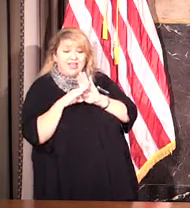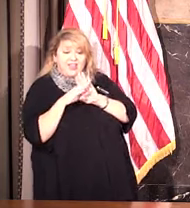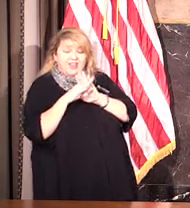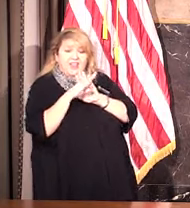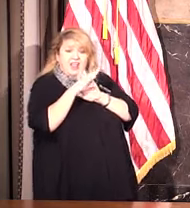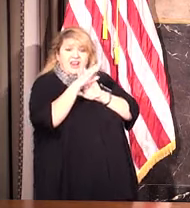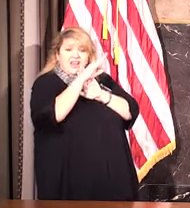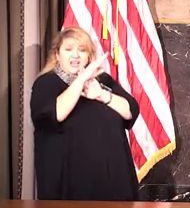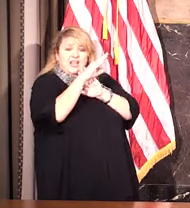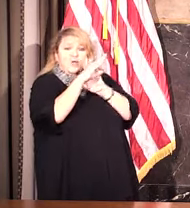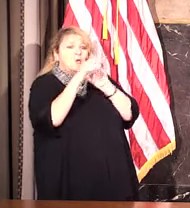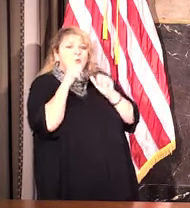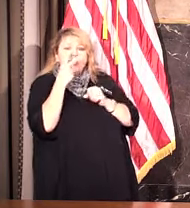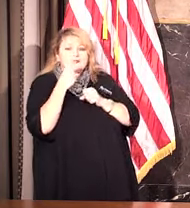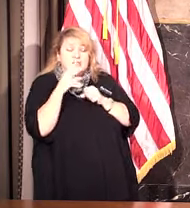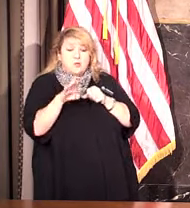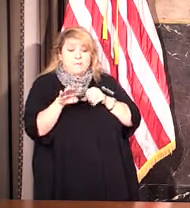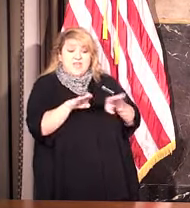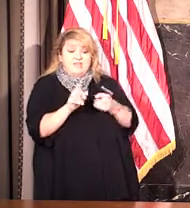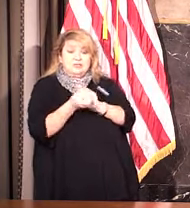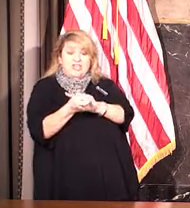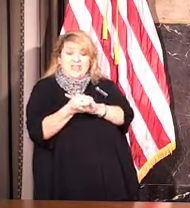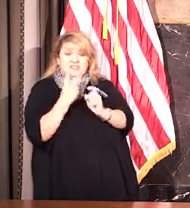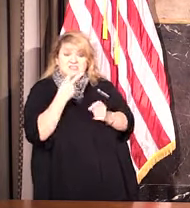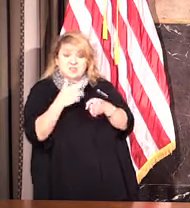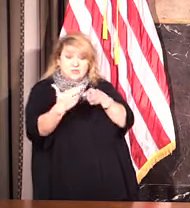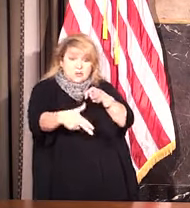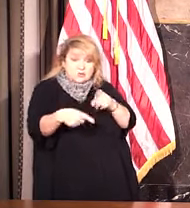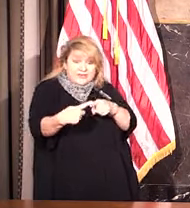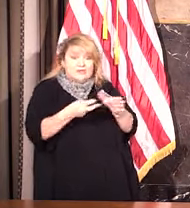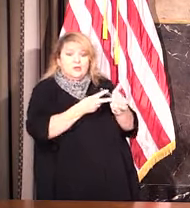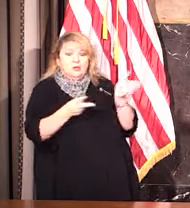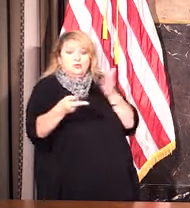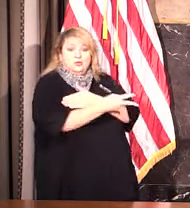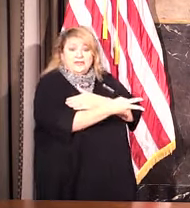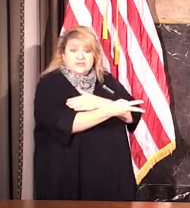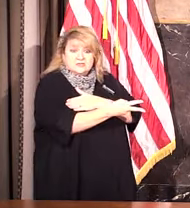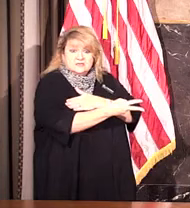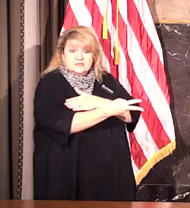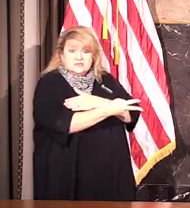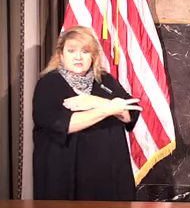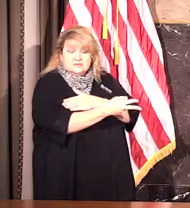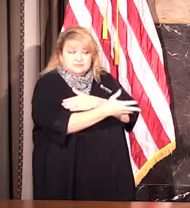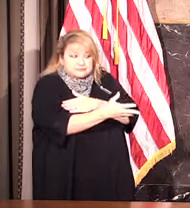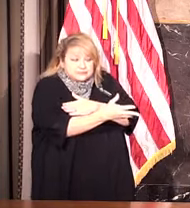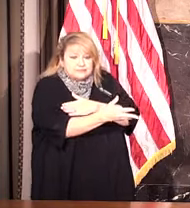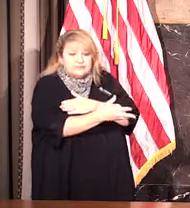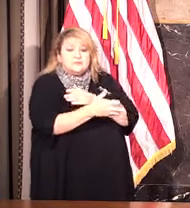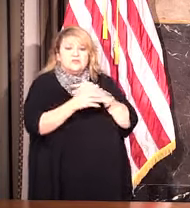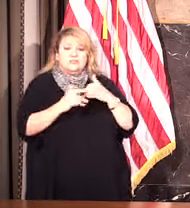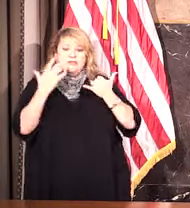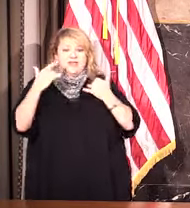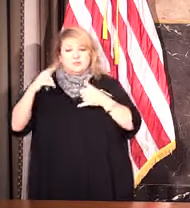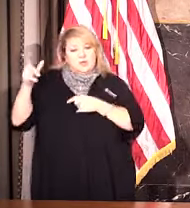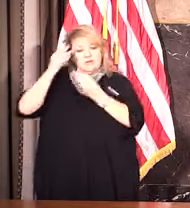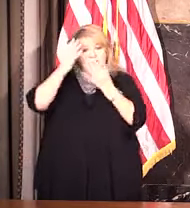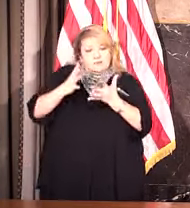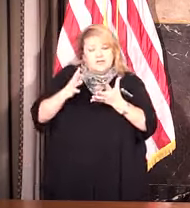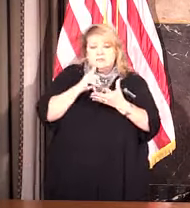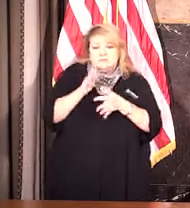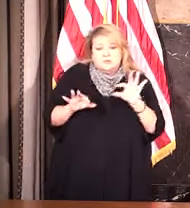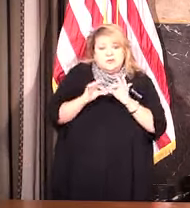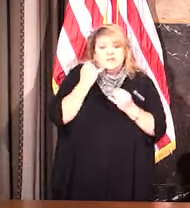make decisions early on before the data tells you that it's absolutely essential. Because if you wait